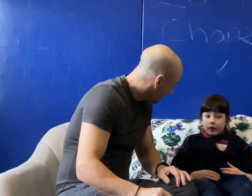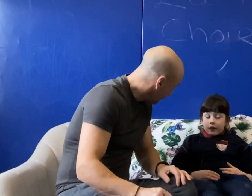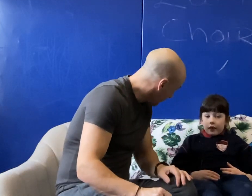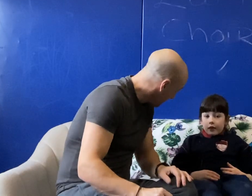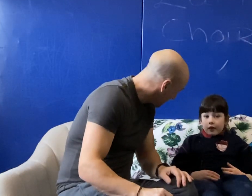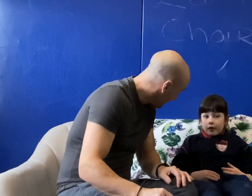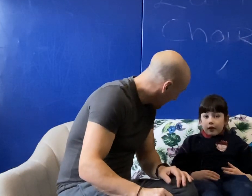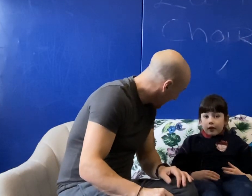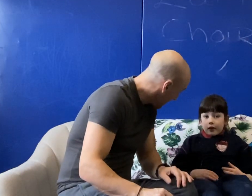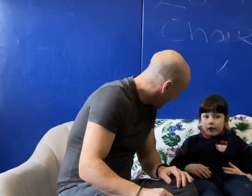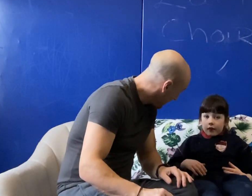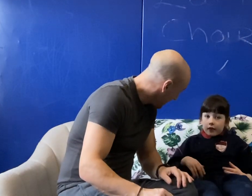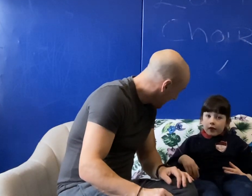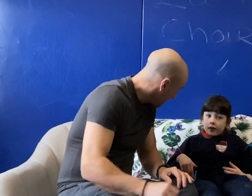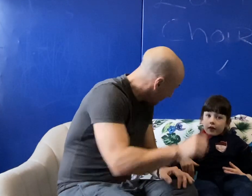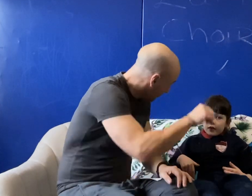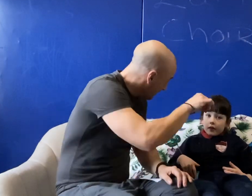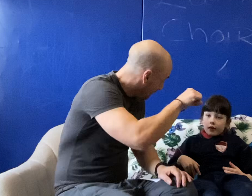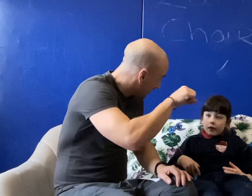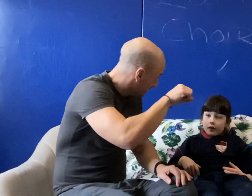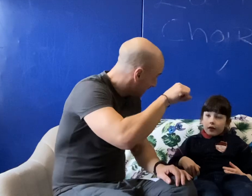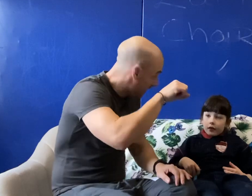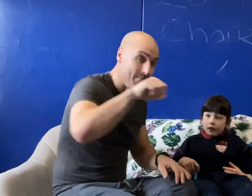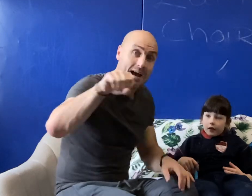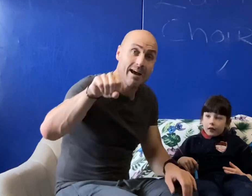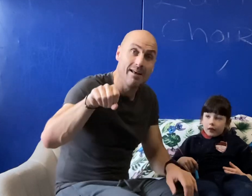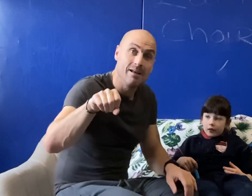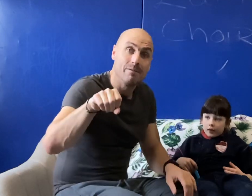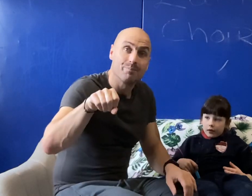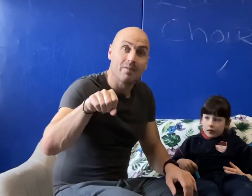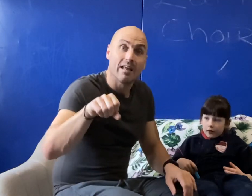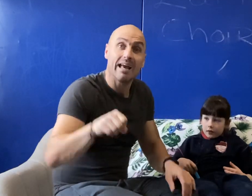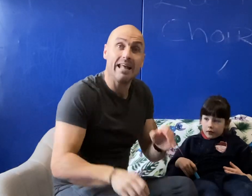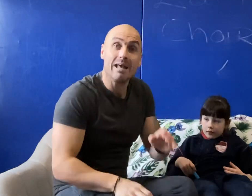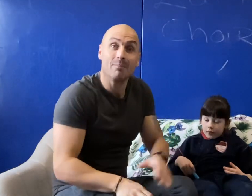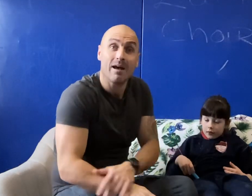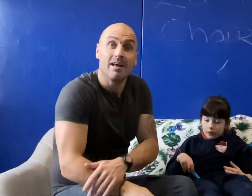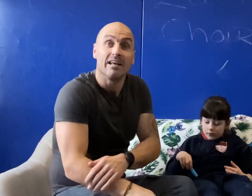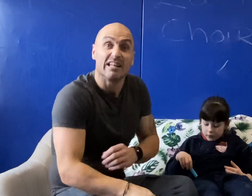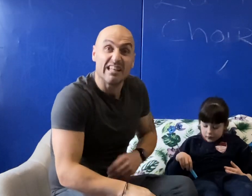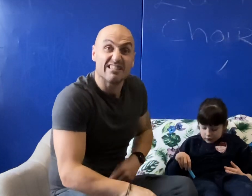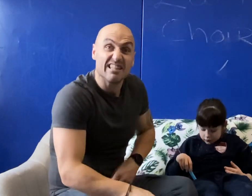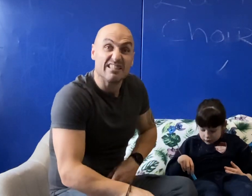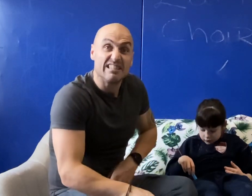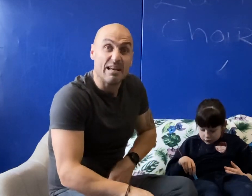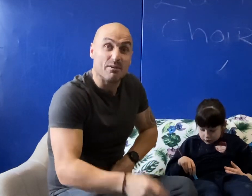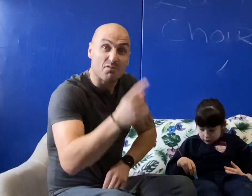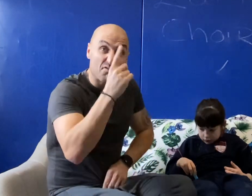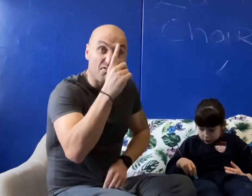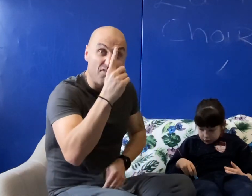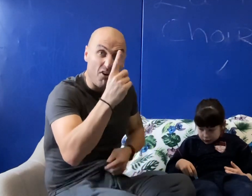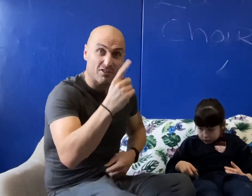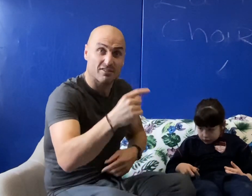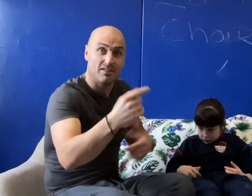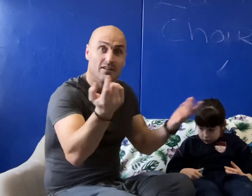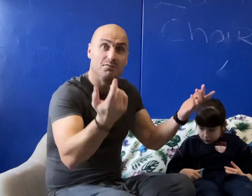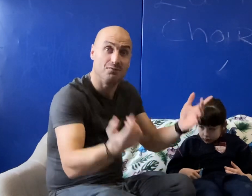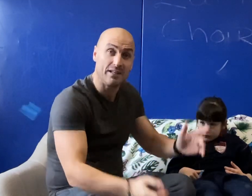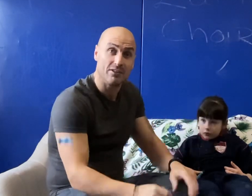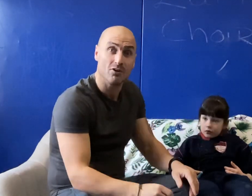your name? Do your sign for Emma! And Emma, this is Emma's first video